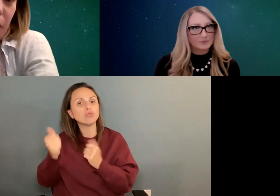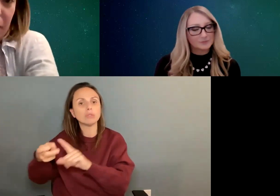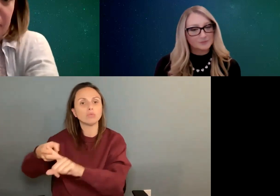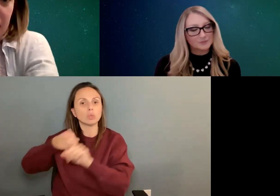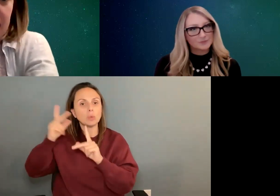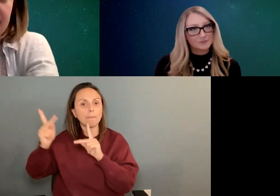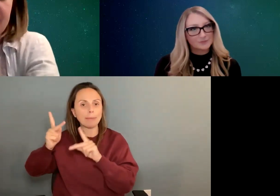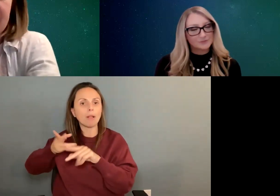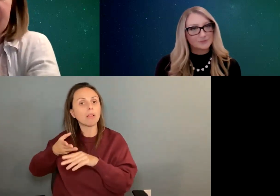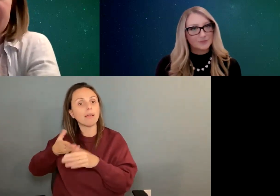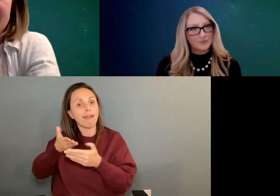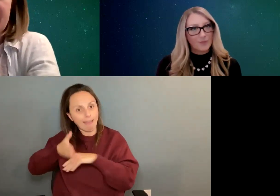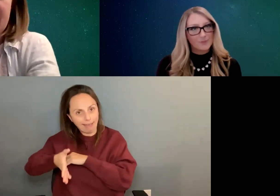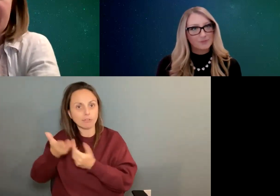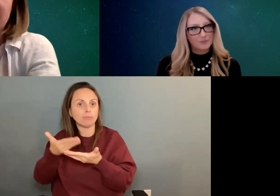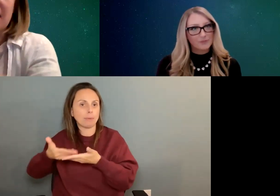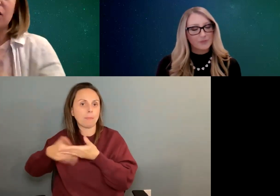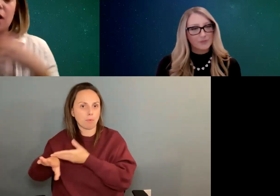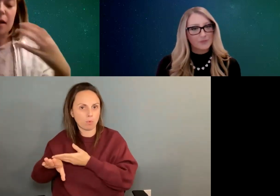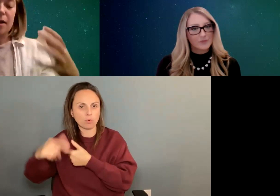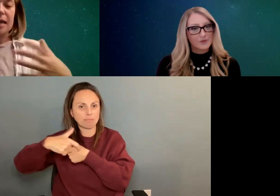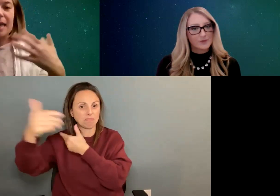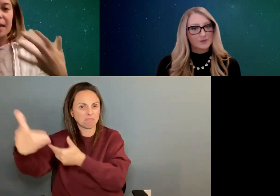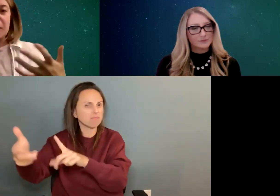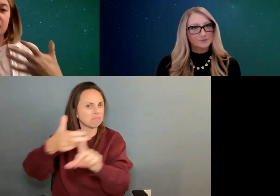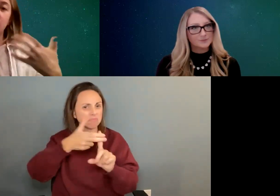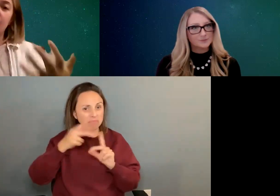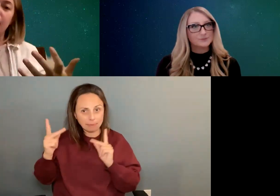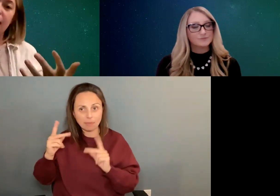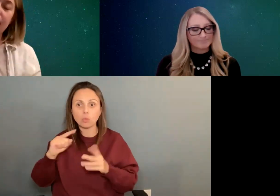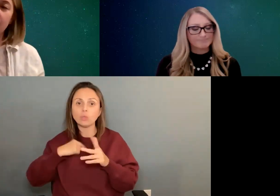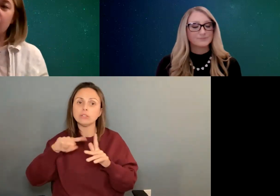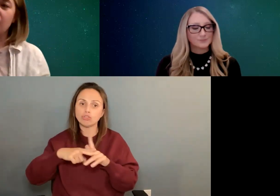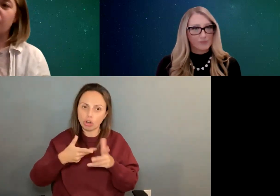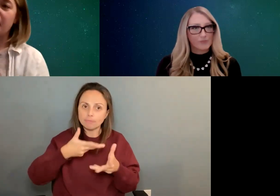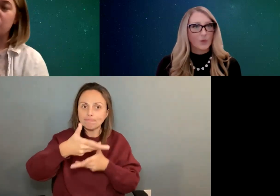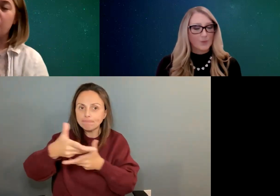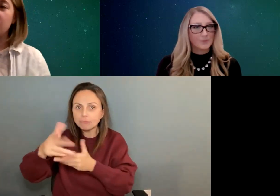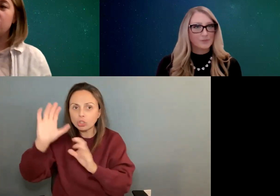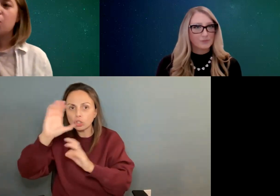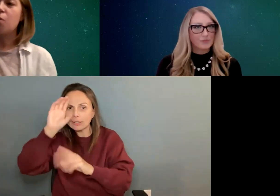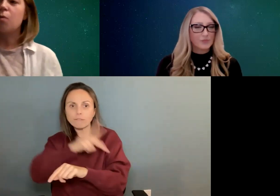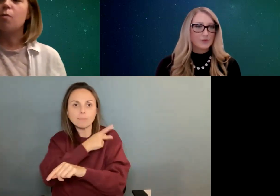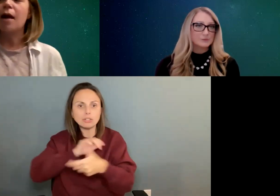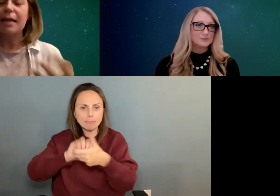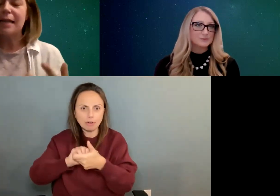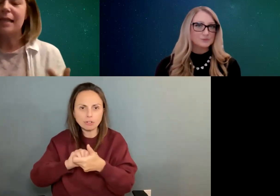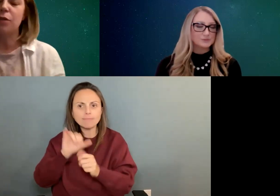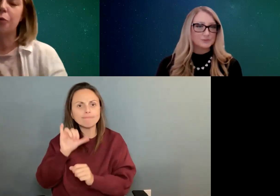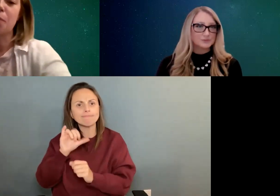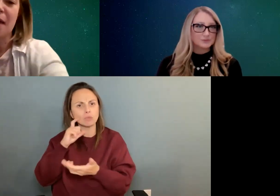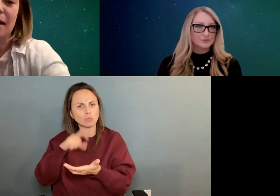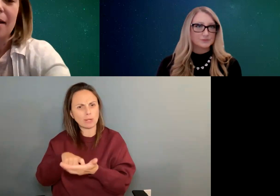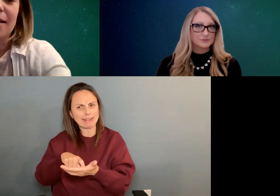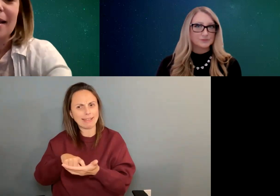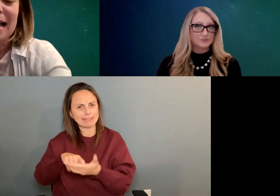in the postpartum period. And as we had started engagement and looking for patient partners, we recognized as